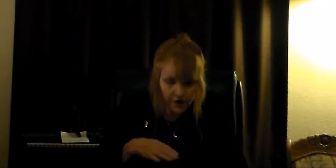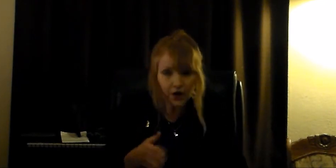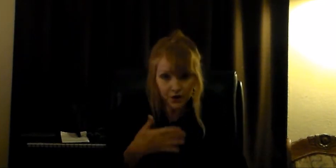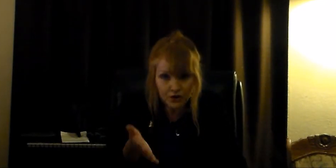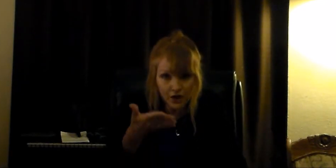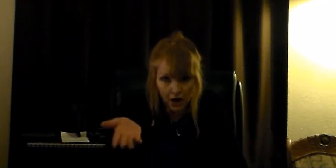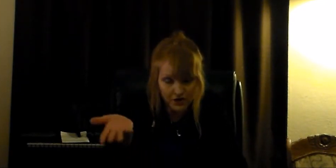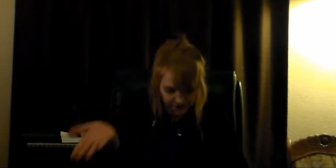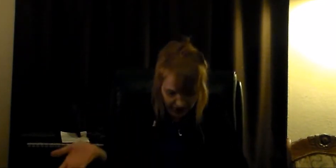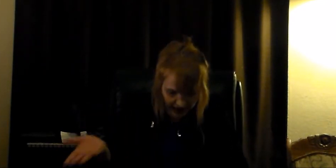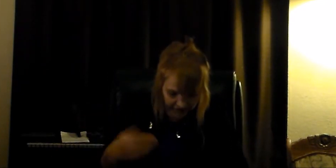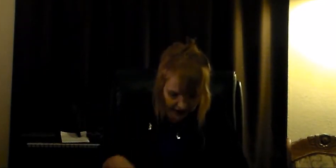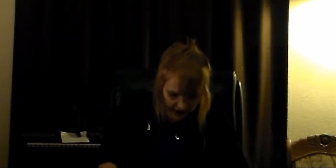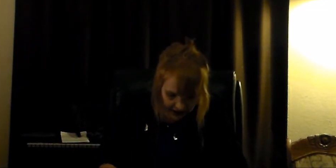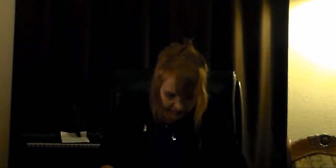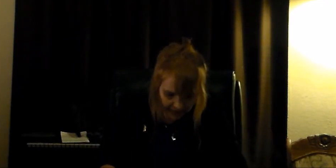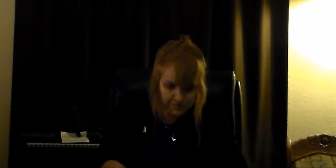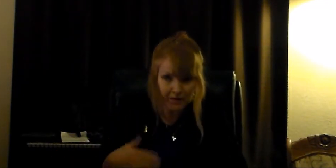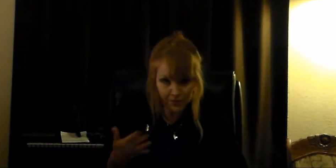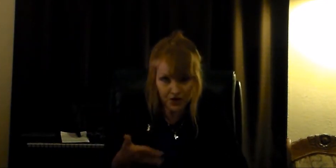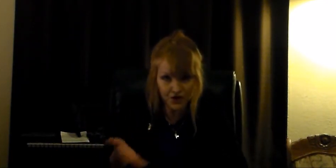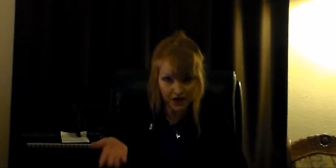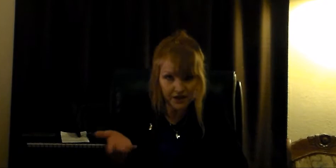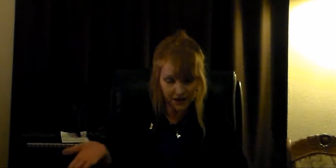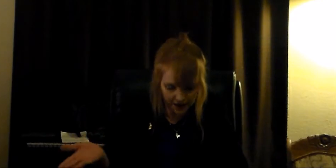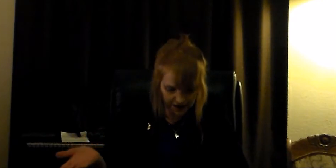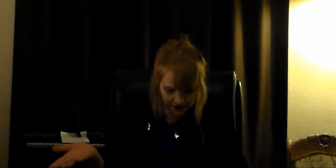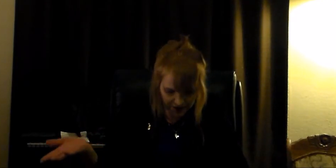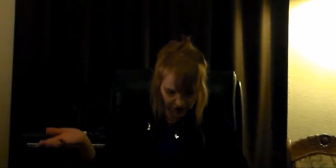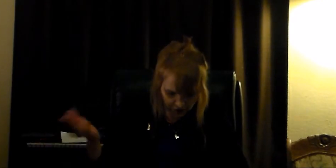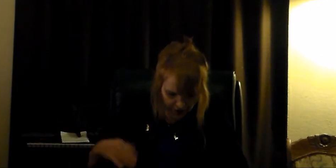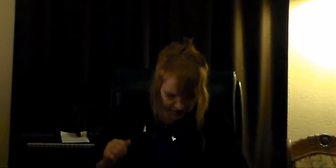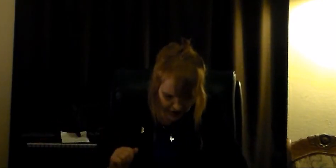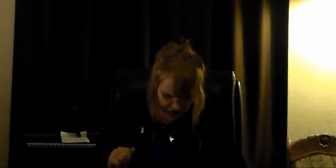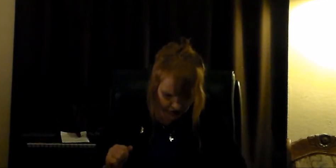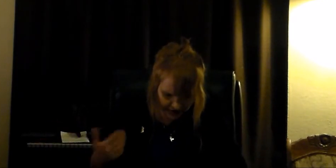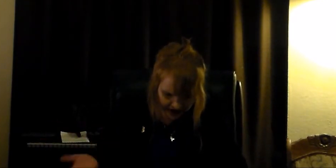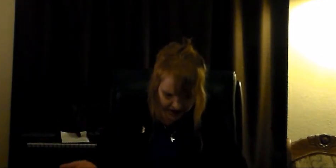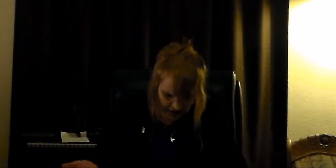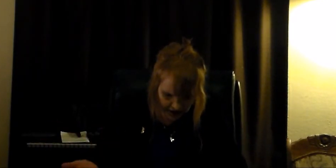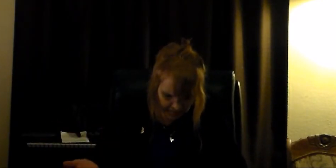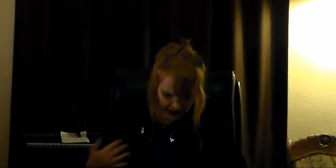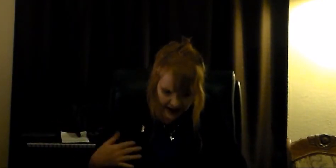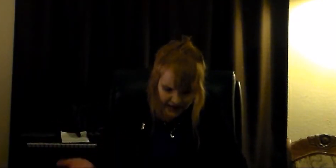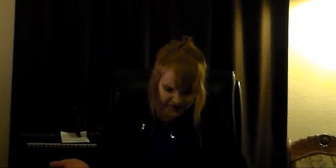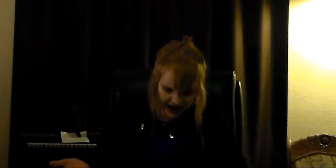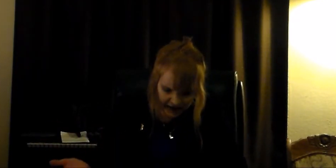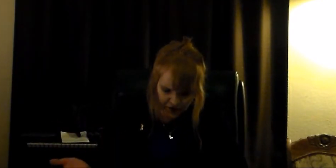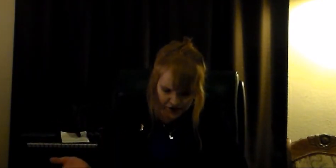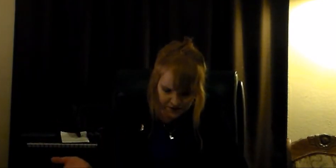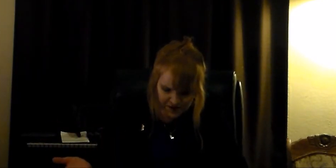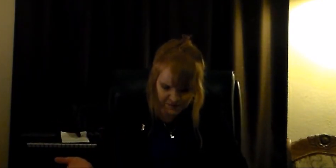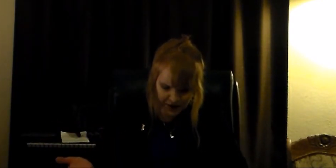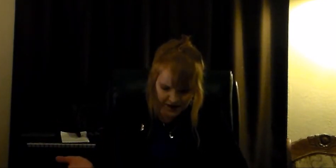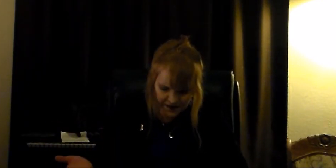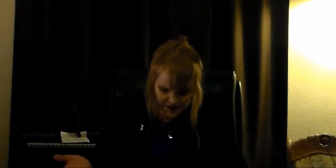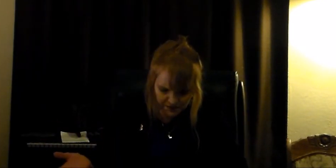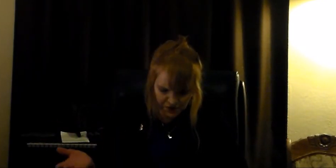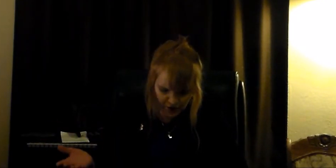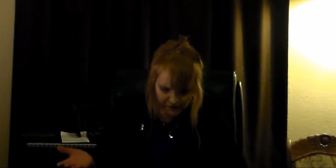good used clothes if you have any. It'd be appreciated. They need it. Thank you and God bless you at that time. They have Christmas presents, but you have to